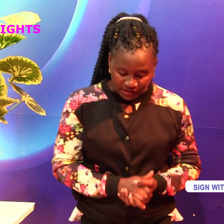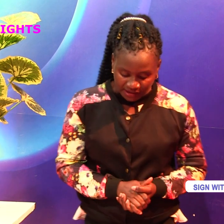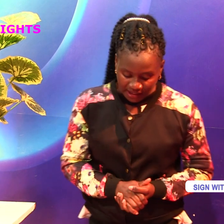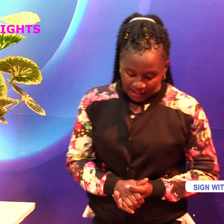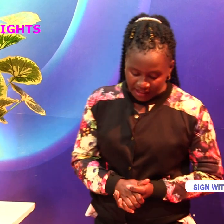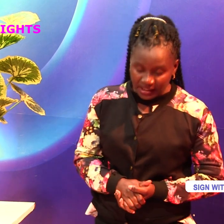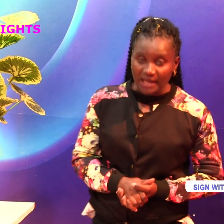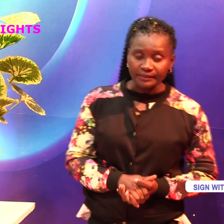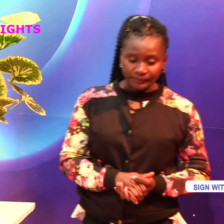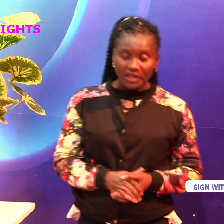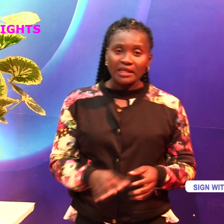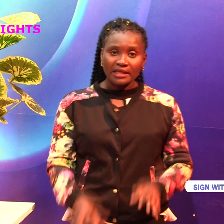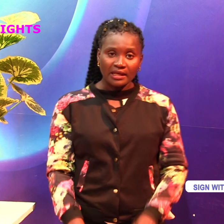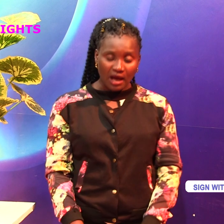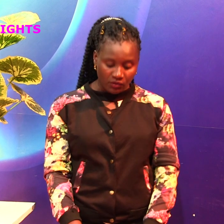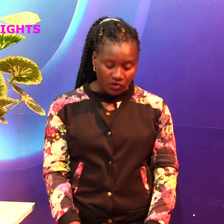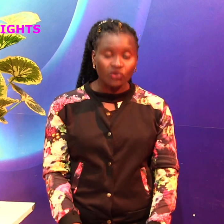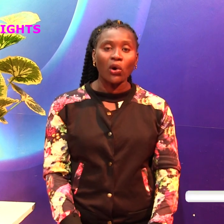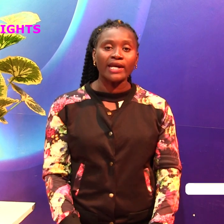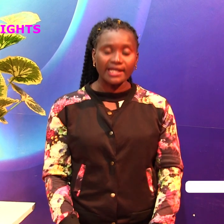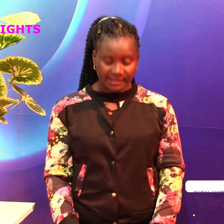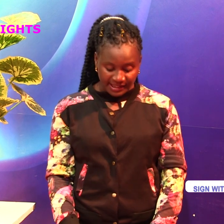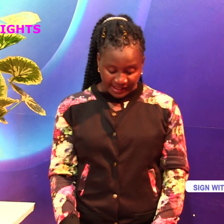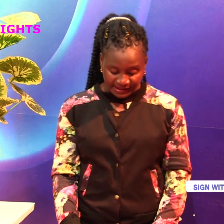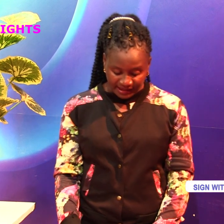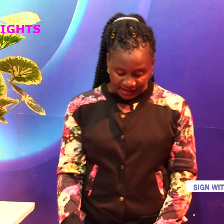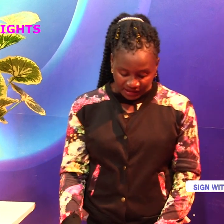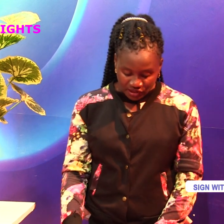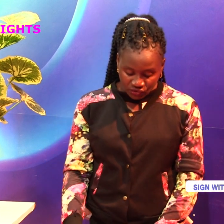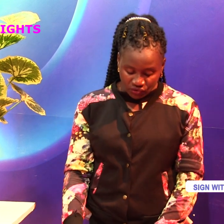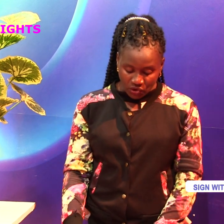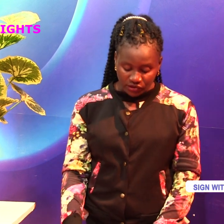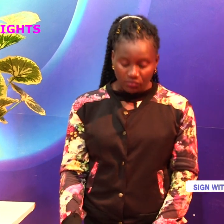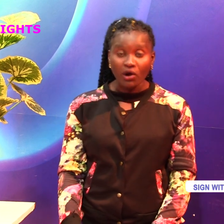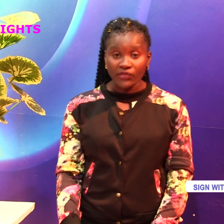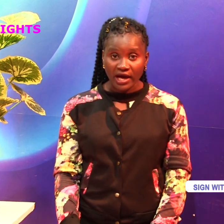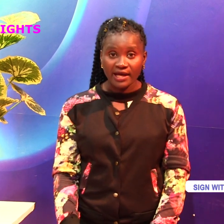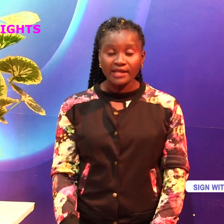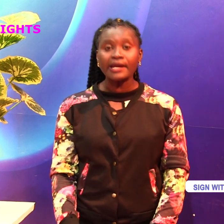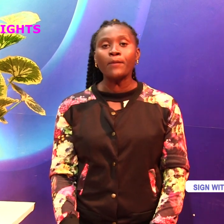Language. And then we go to our next sentence is, do not bother the